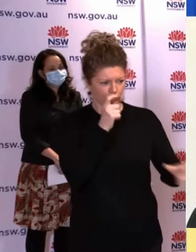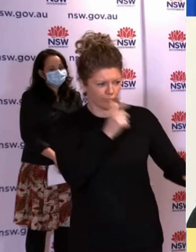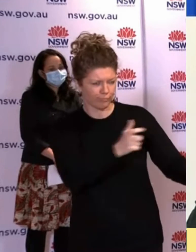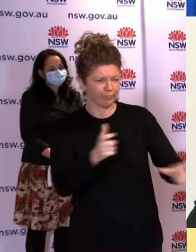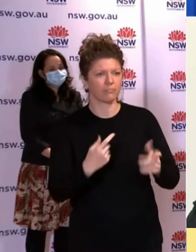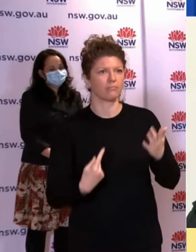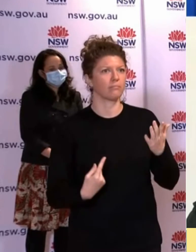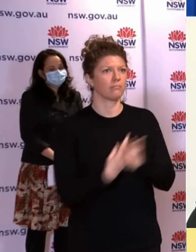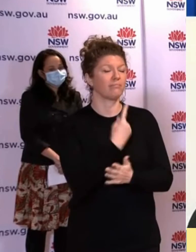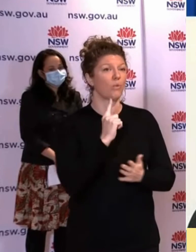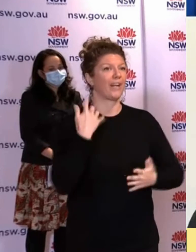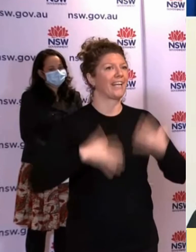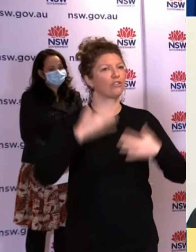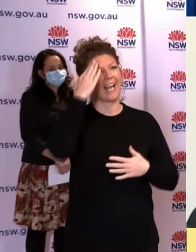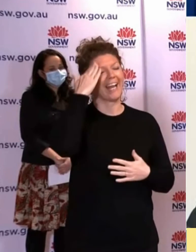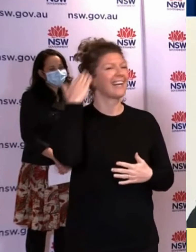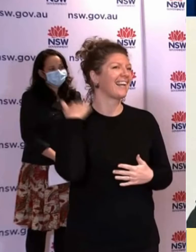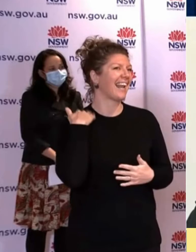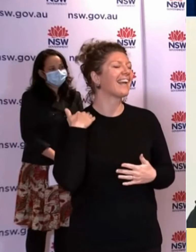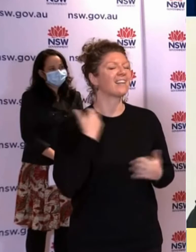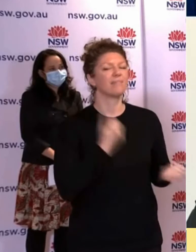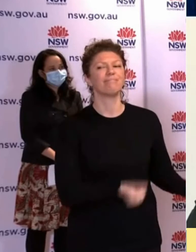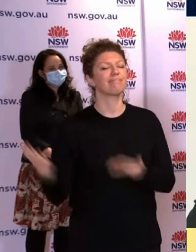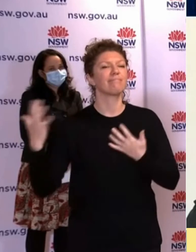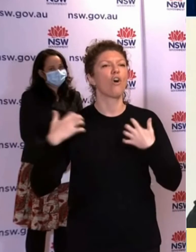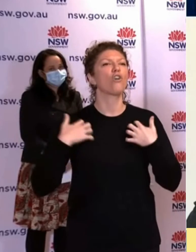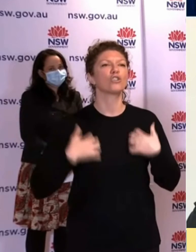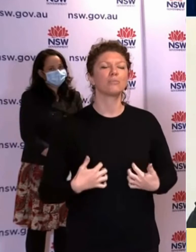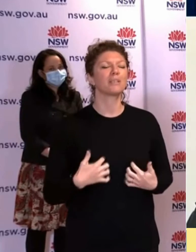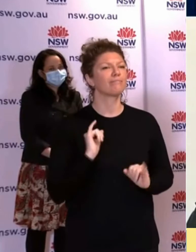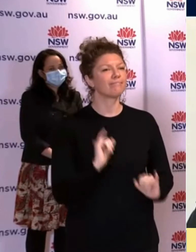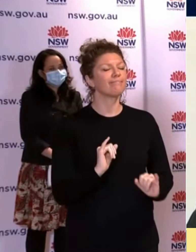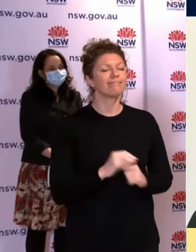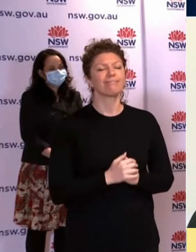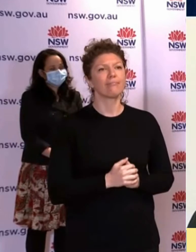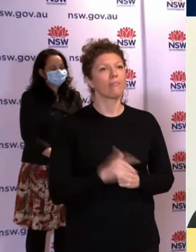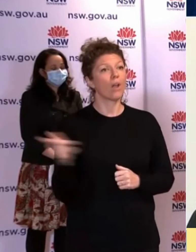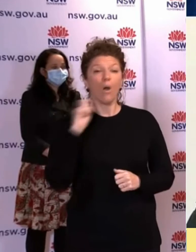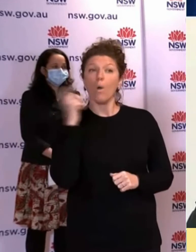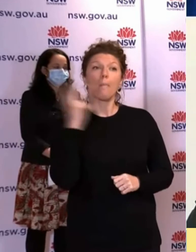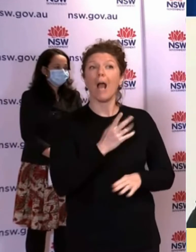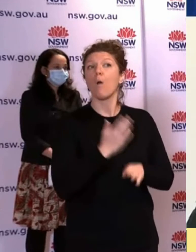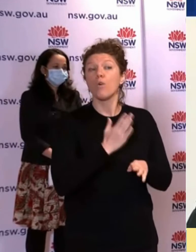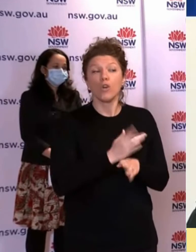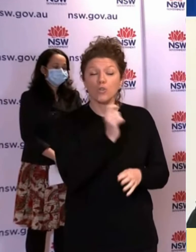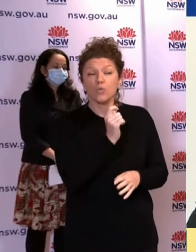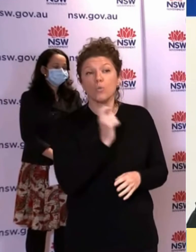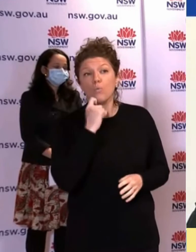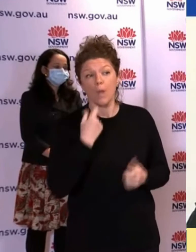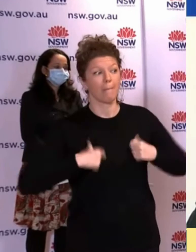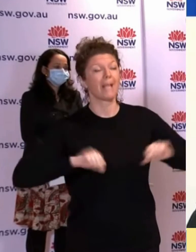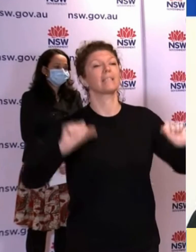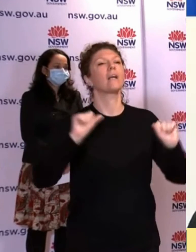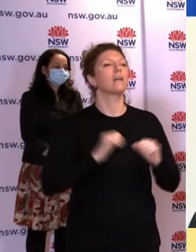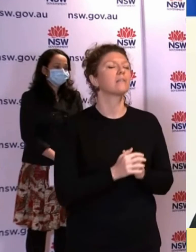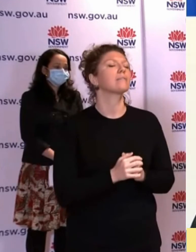suffers a head and neck injury that requires hospitalisation. That officer will be back at work quickly, which is again just